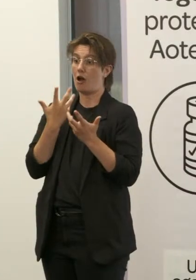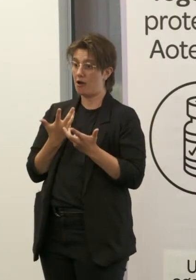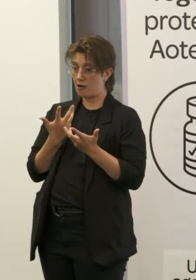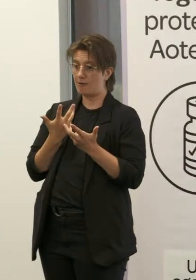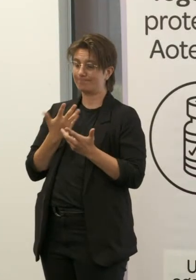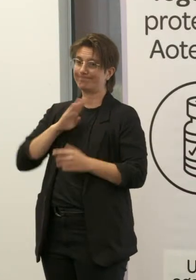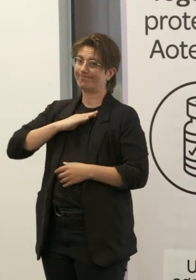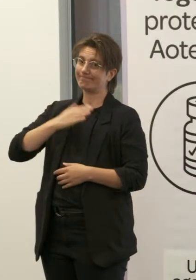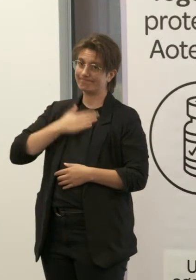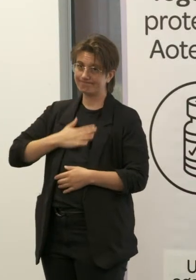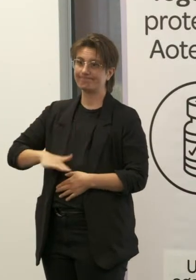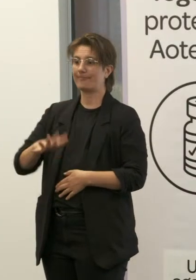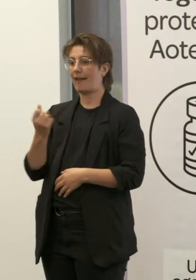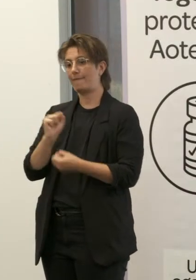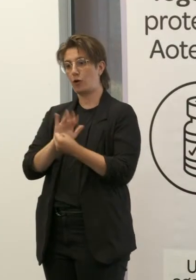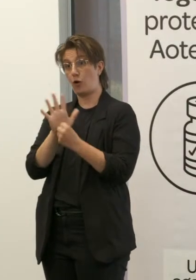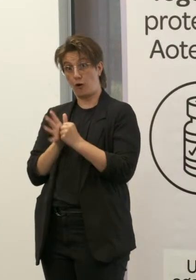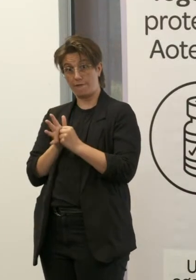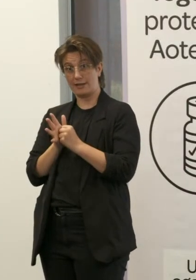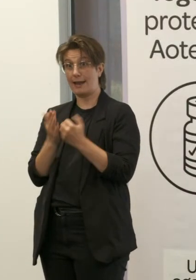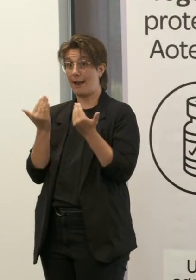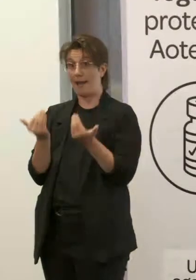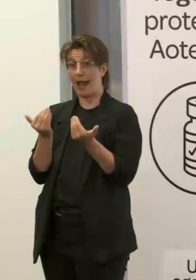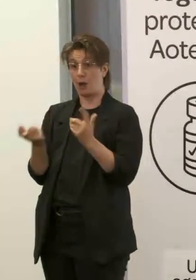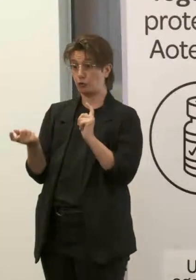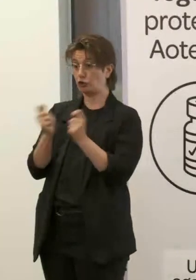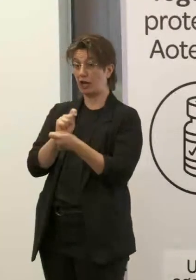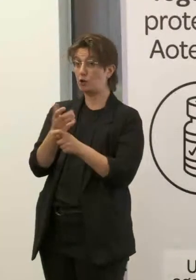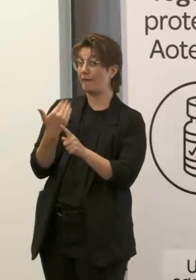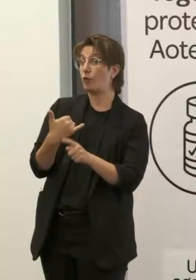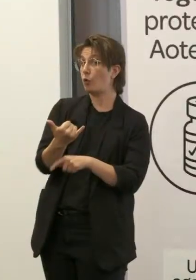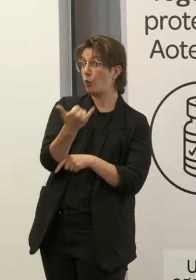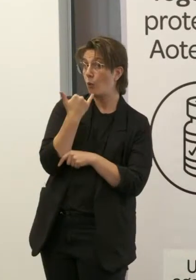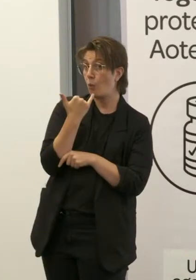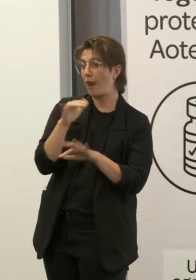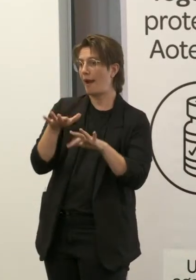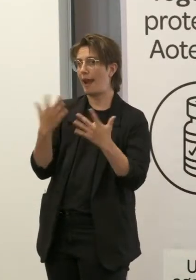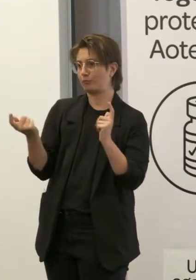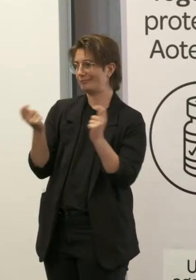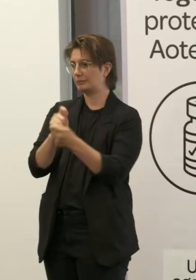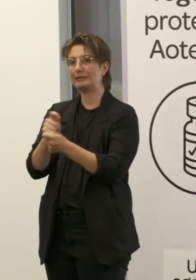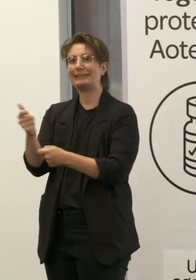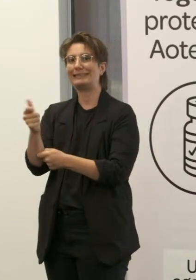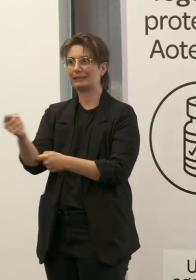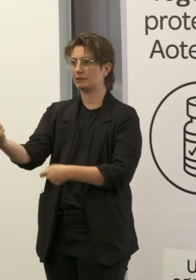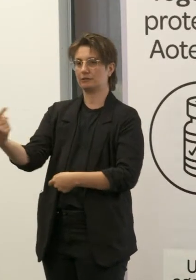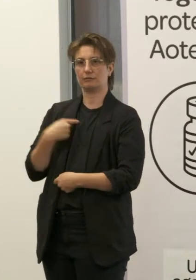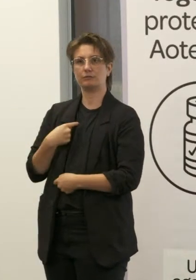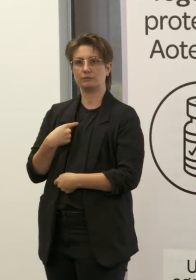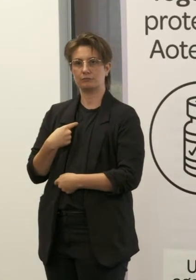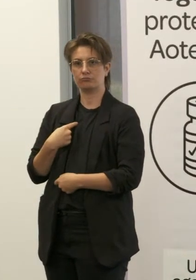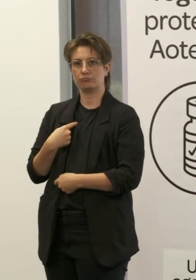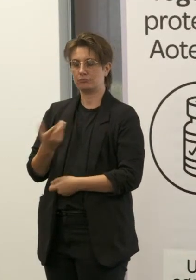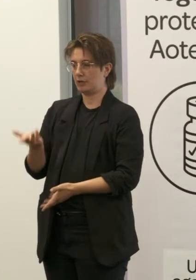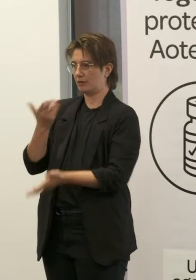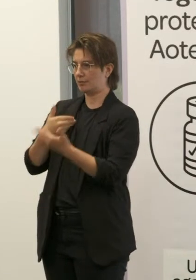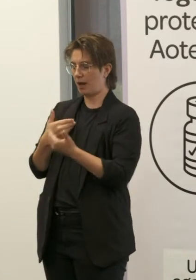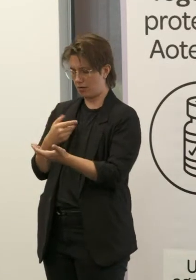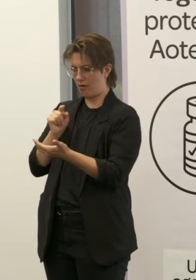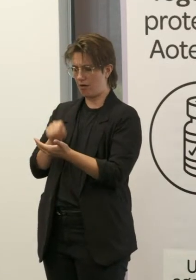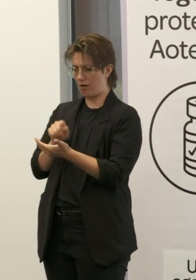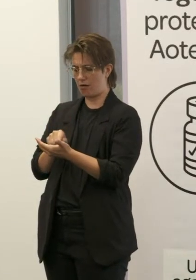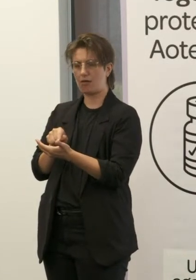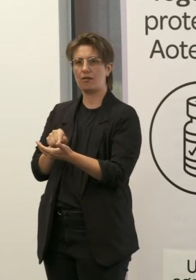message will provide a link to information around self-isolation, how to inform others that you've got